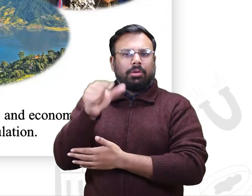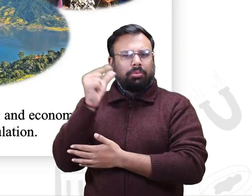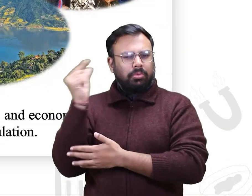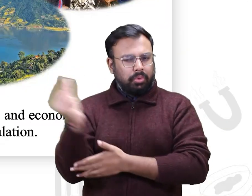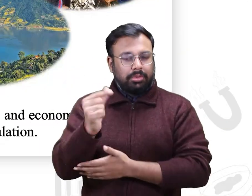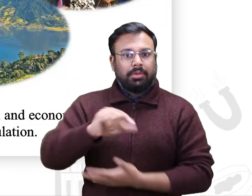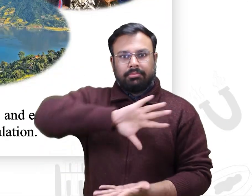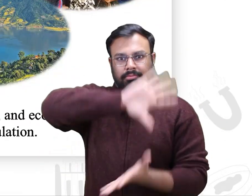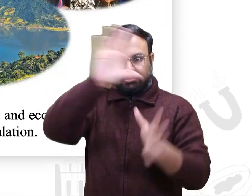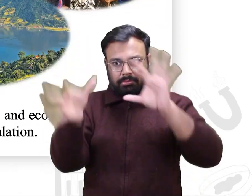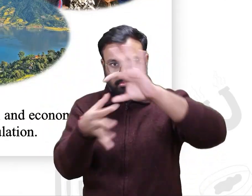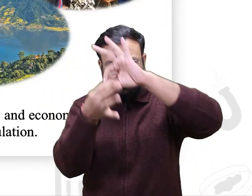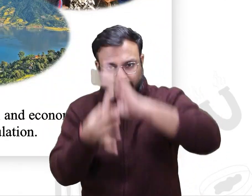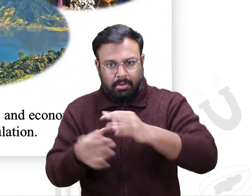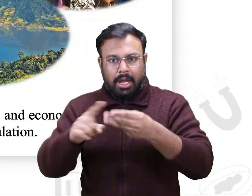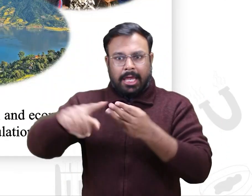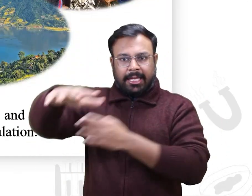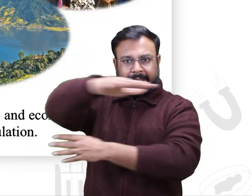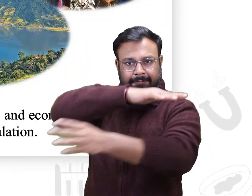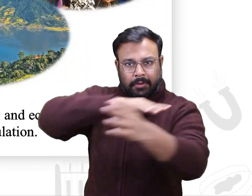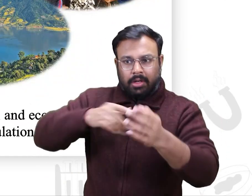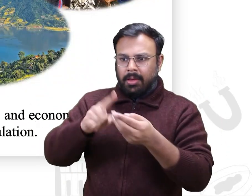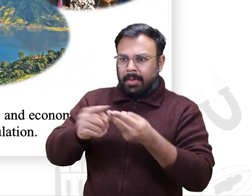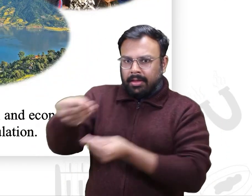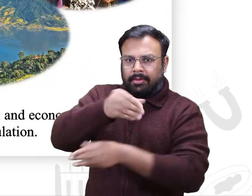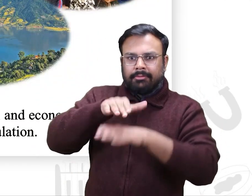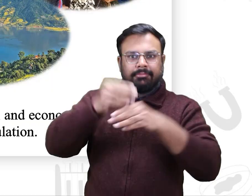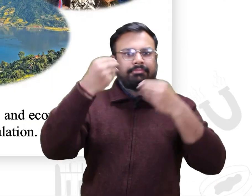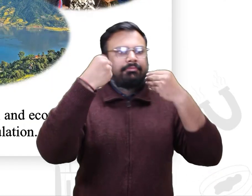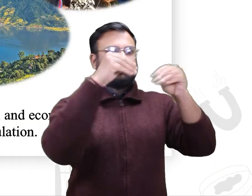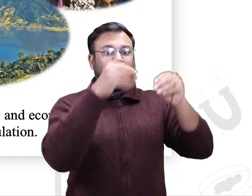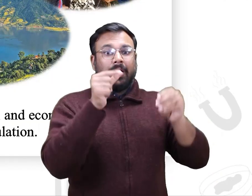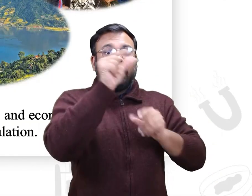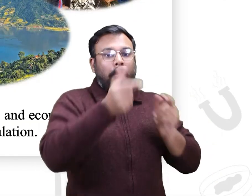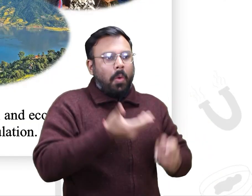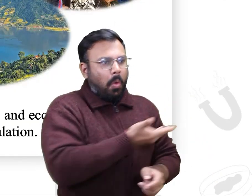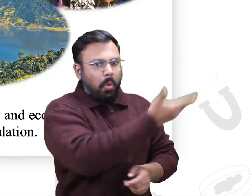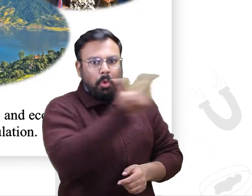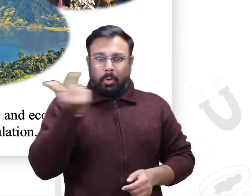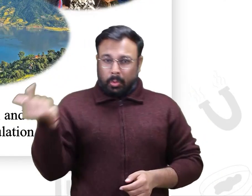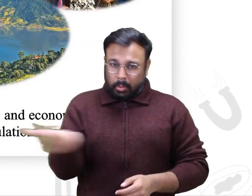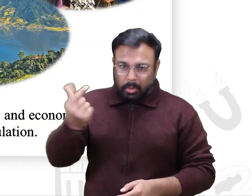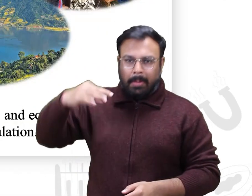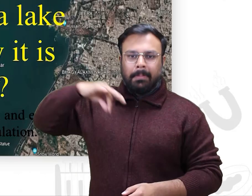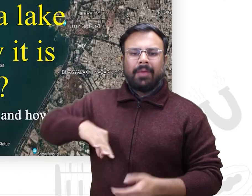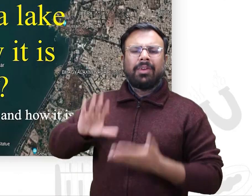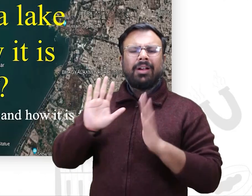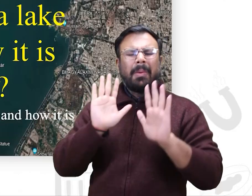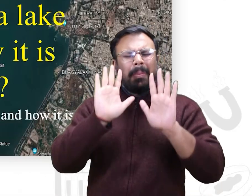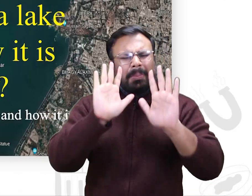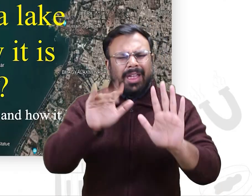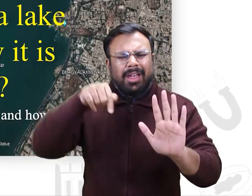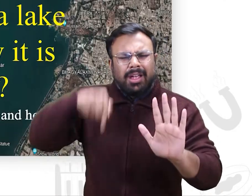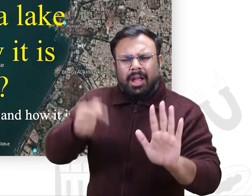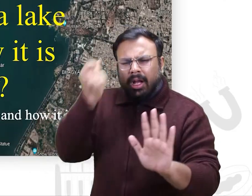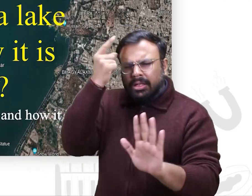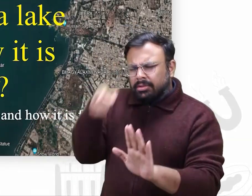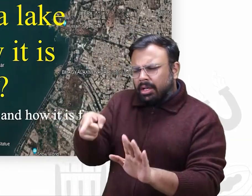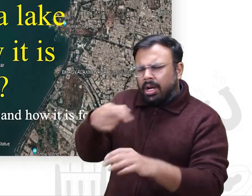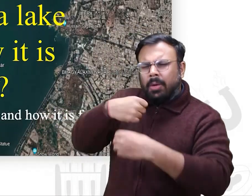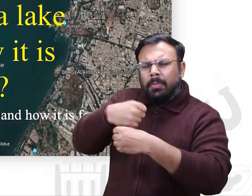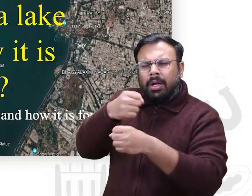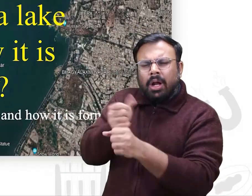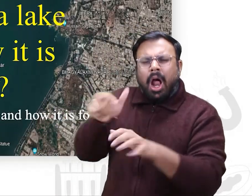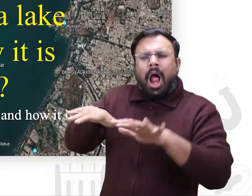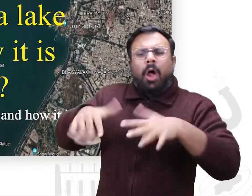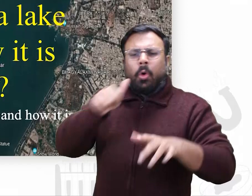have ecological, environmental, and economic functions to support the local population. Now let's